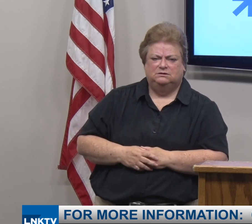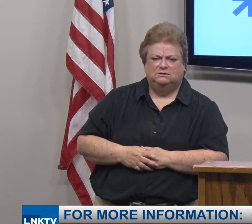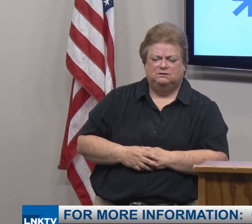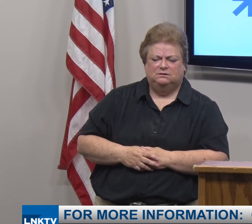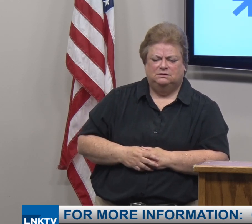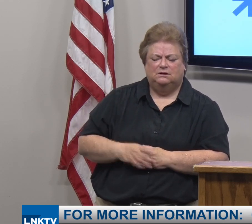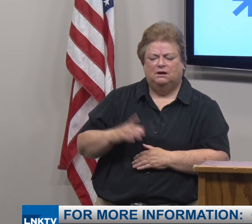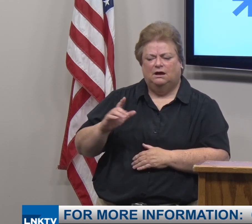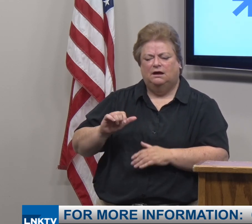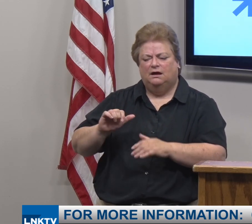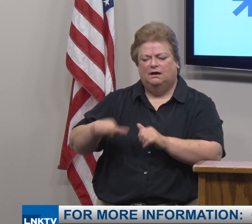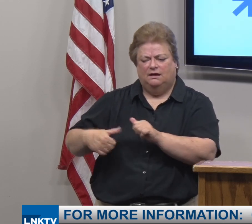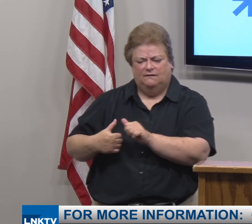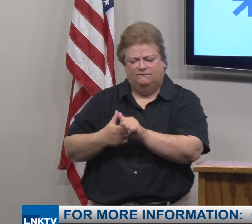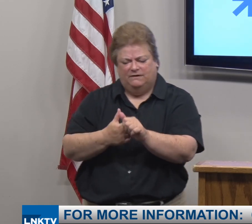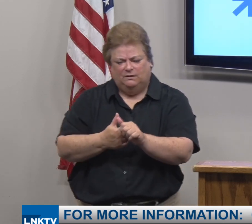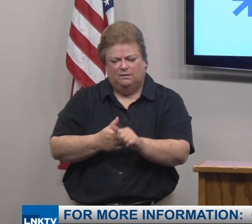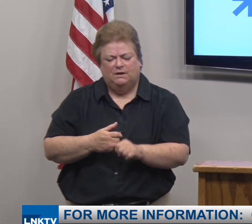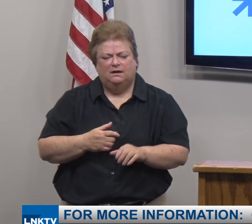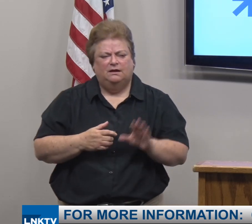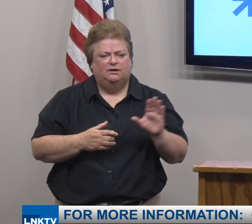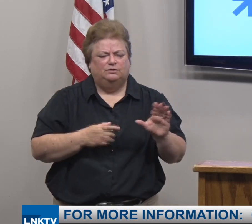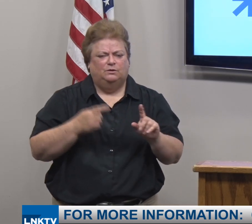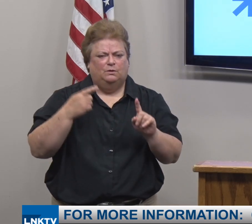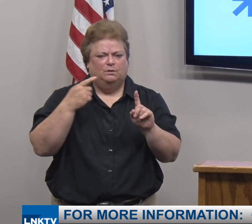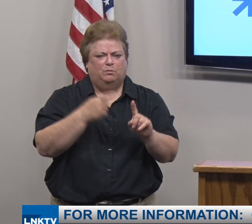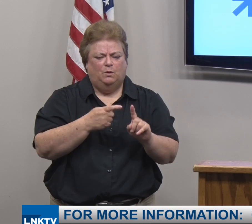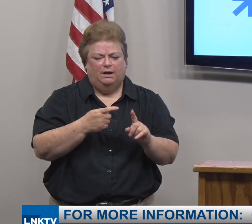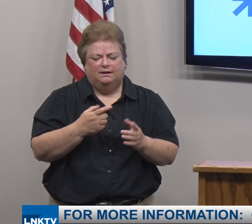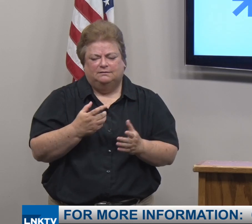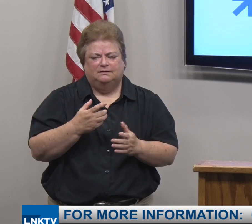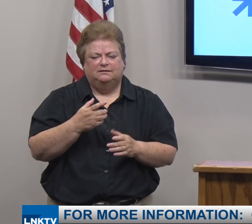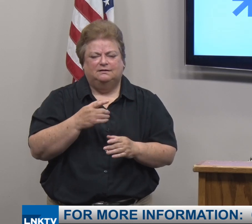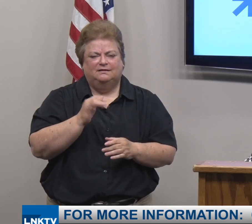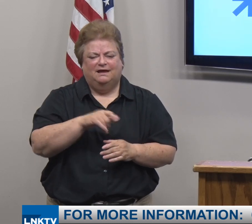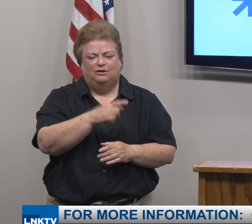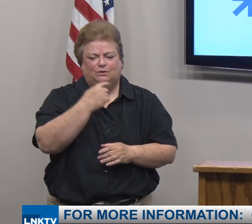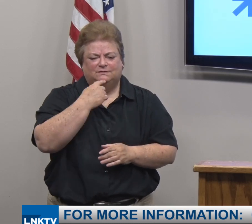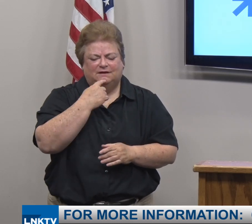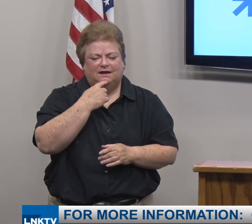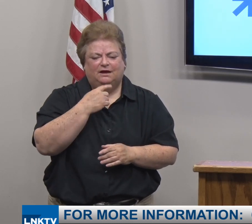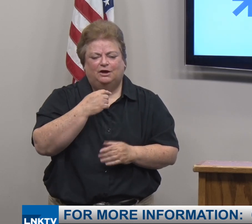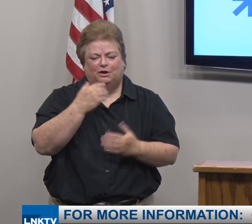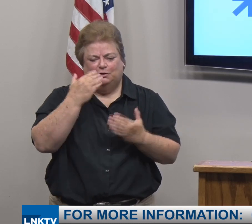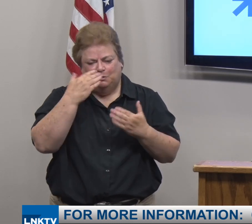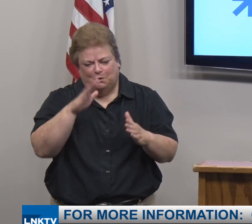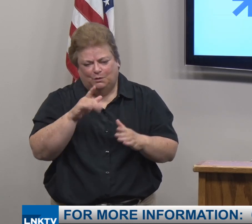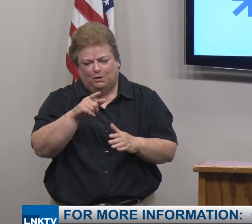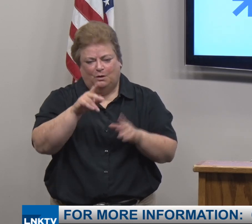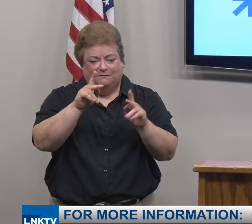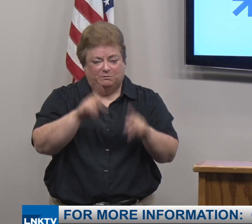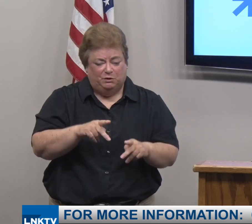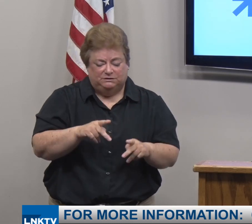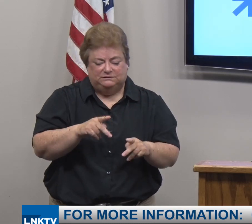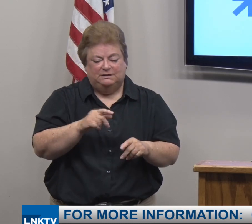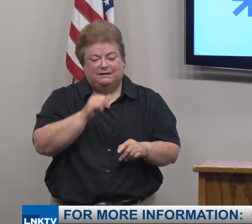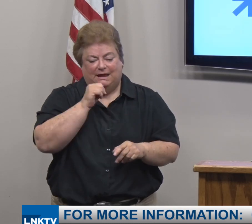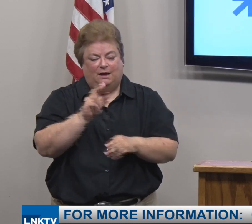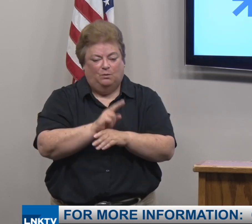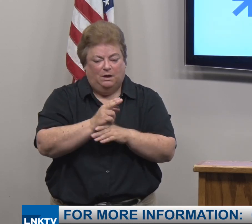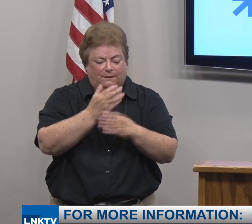And then as a follow-up to, as your point about, you can't really know who has what conditions that make wearing a